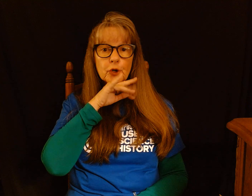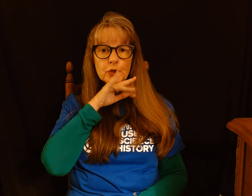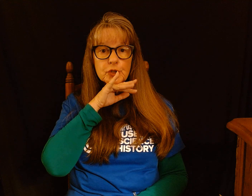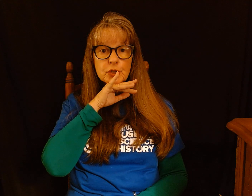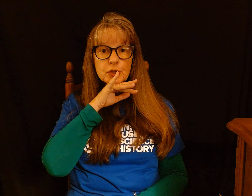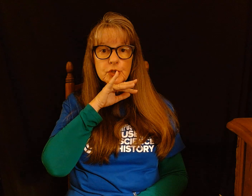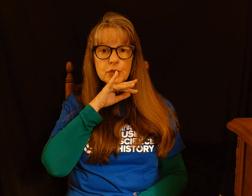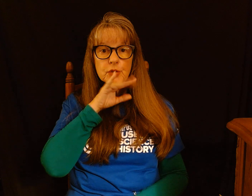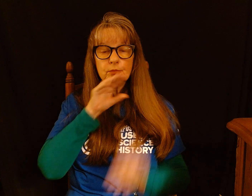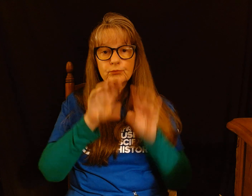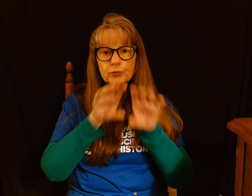dirt.